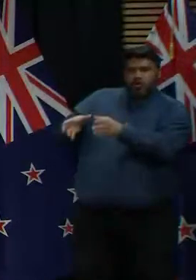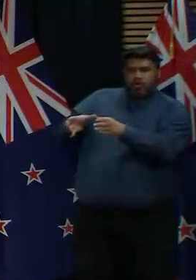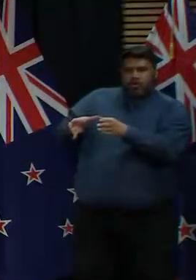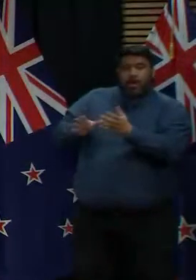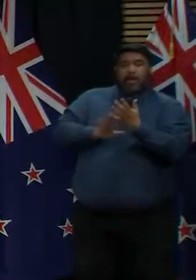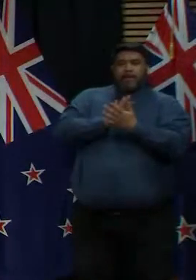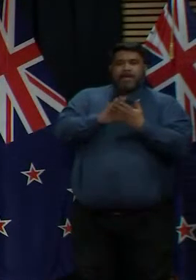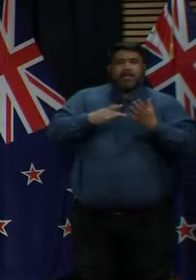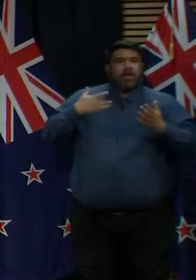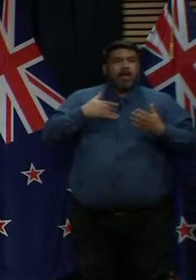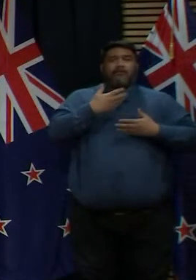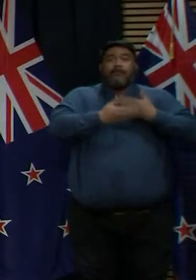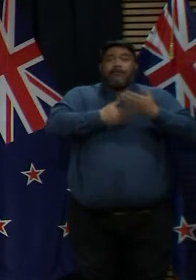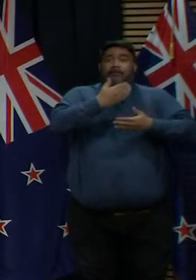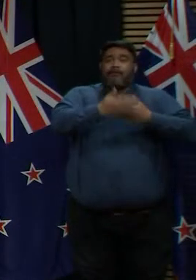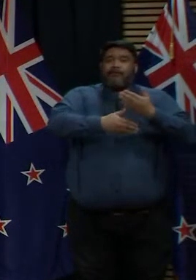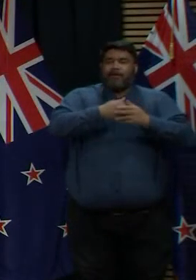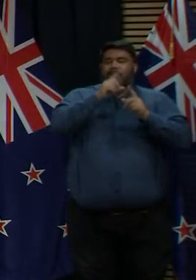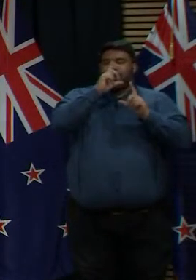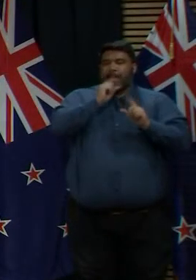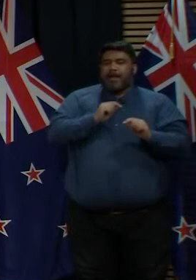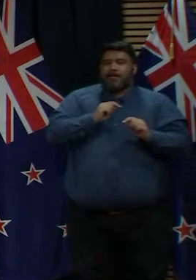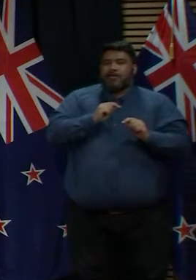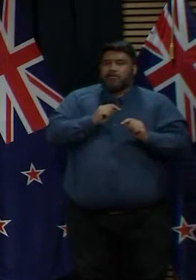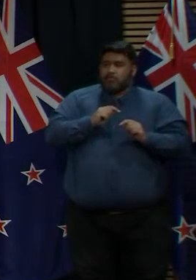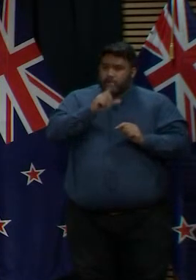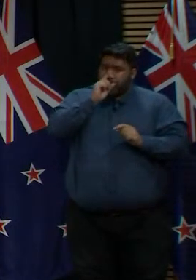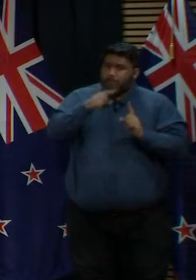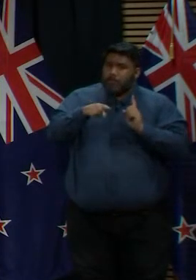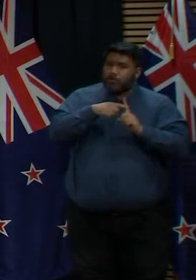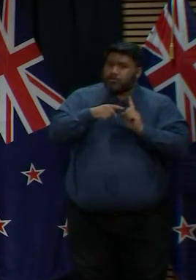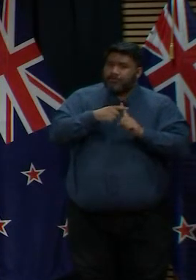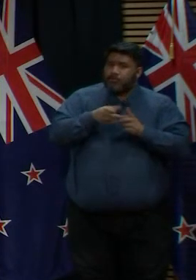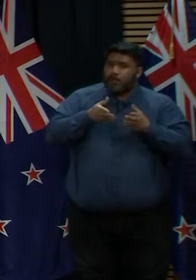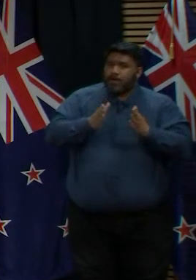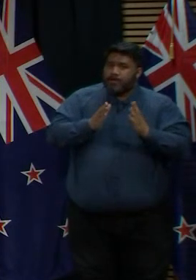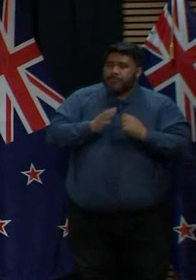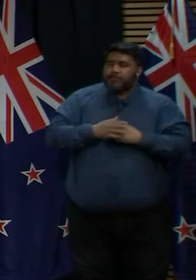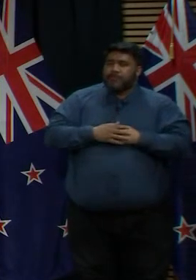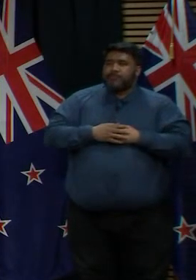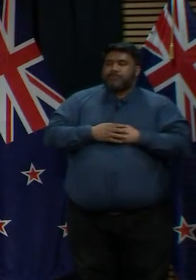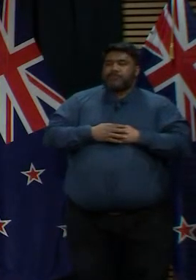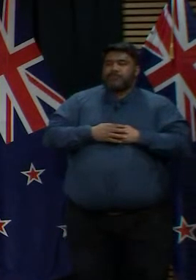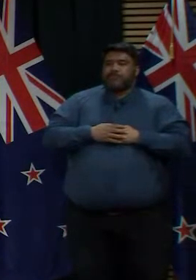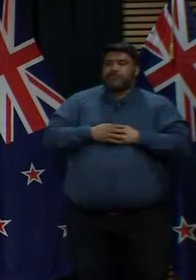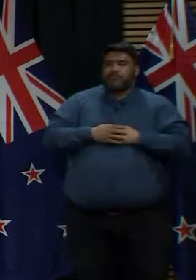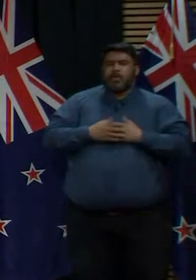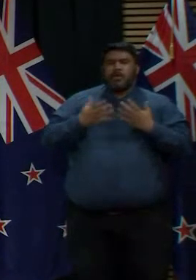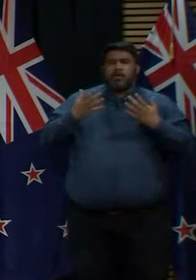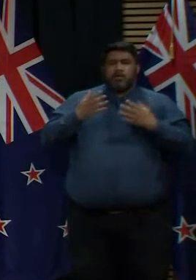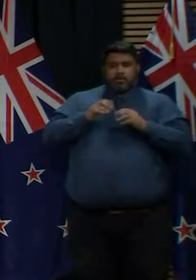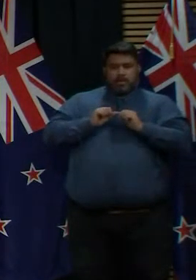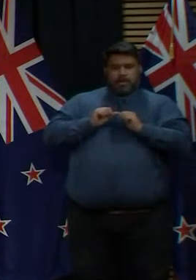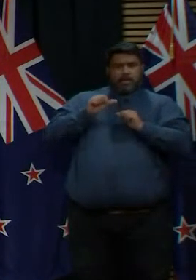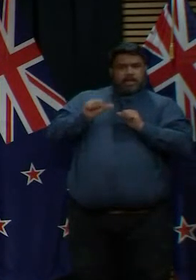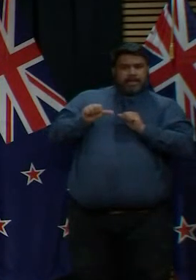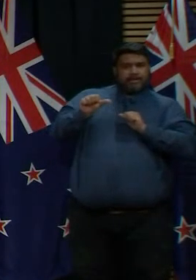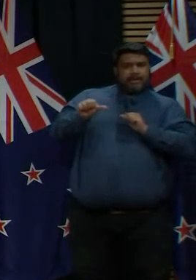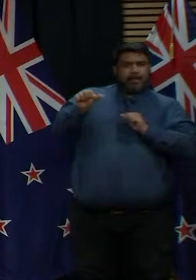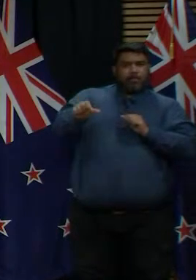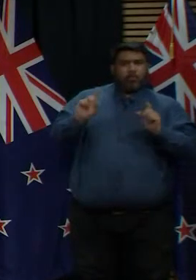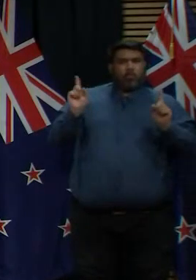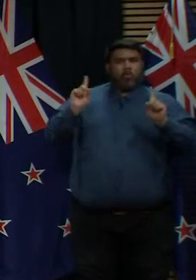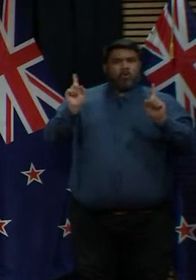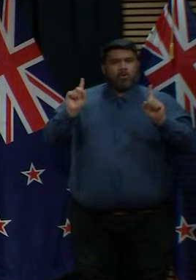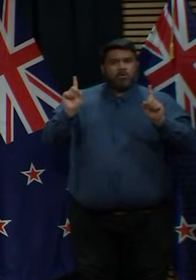is reason for optimism. I wanted to finish by sharing what comes next. Last week I mentioned that our alert level